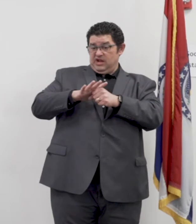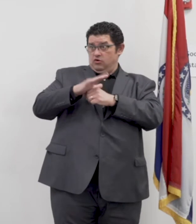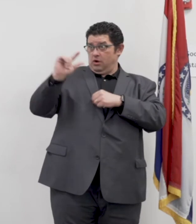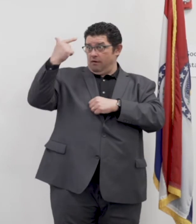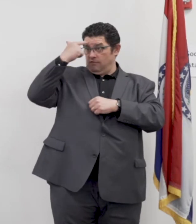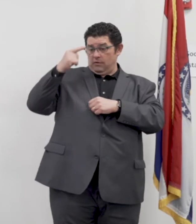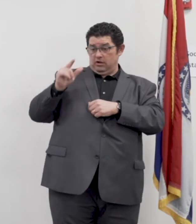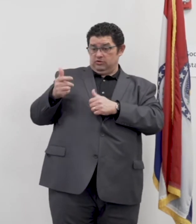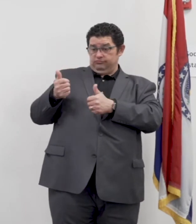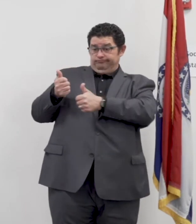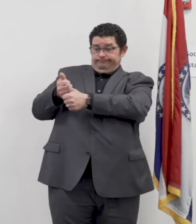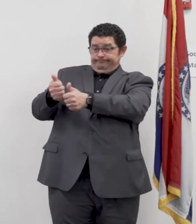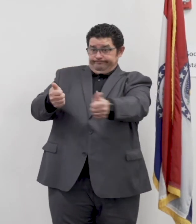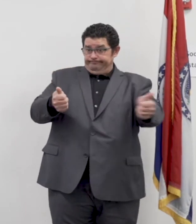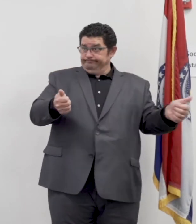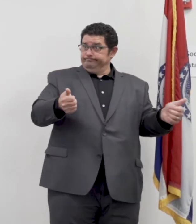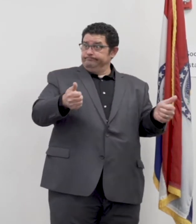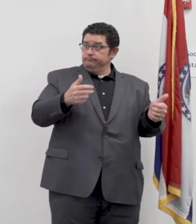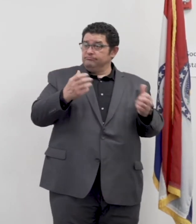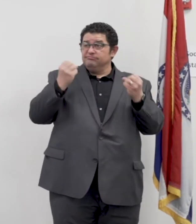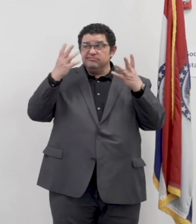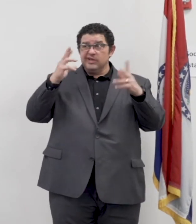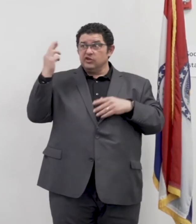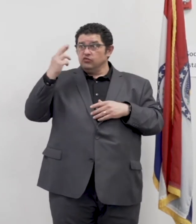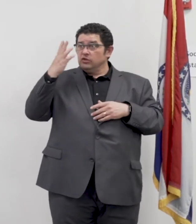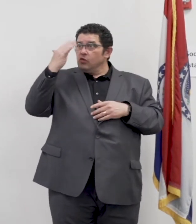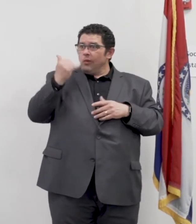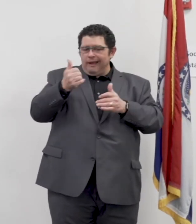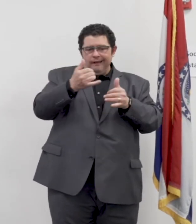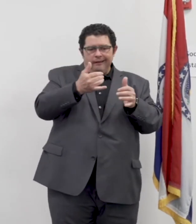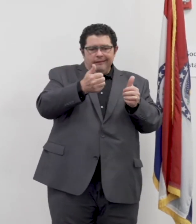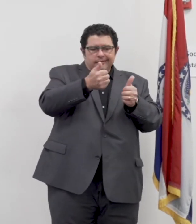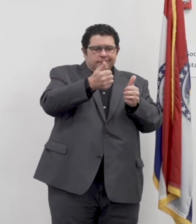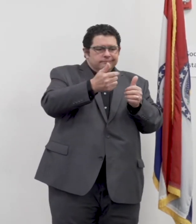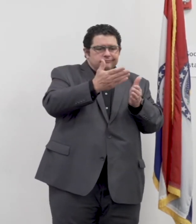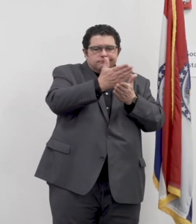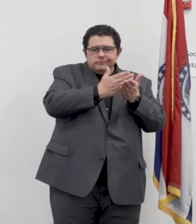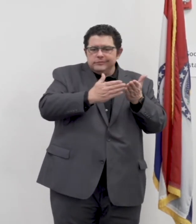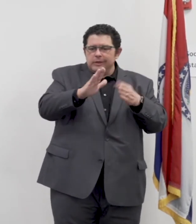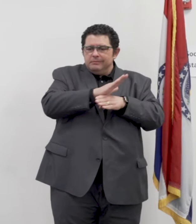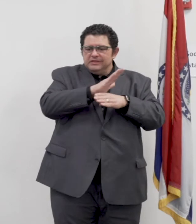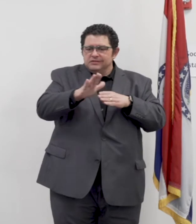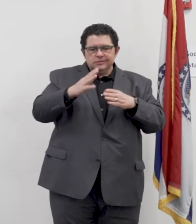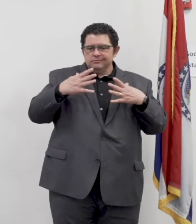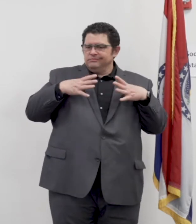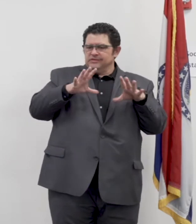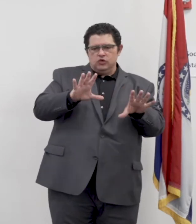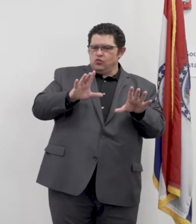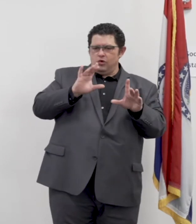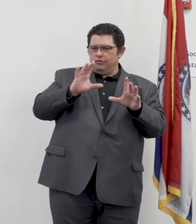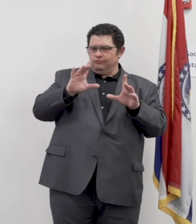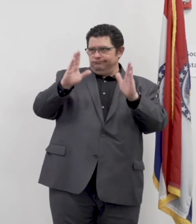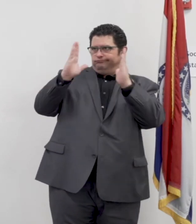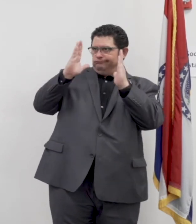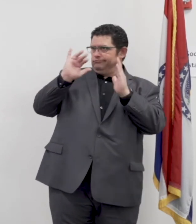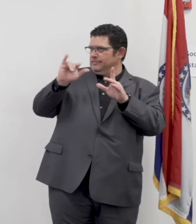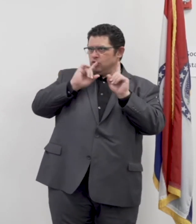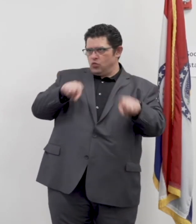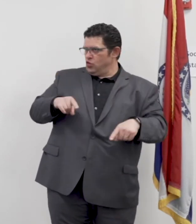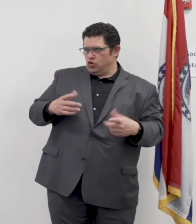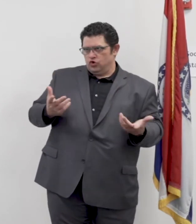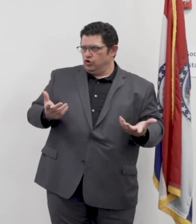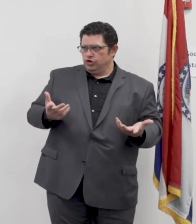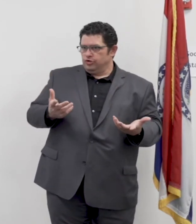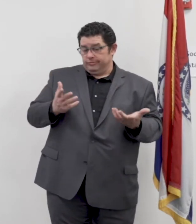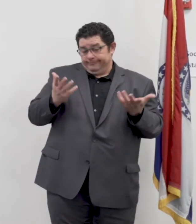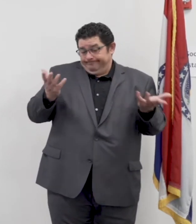responsibility lies. There's a lot of reasons why individual businesses wouldn't want to go against that health order, and you know,